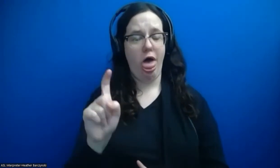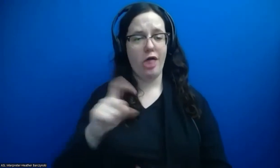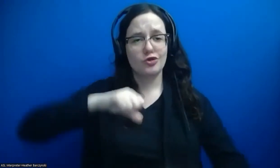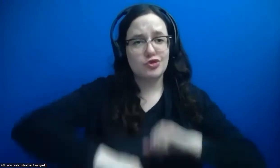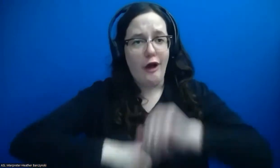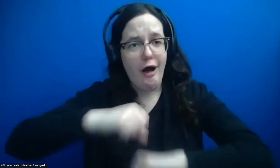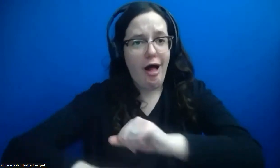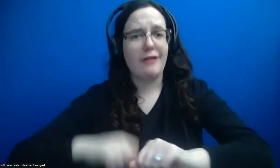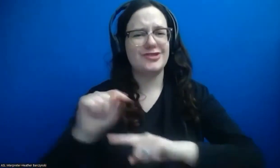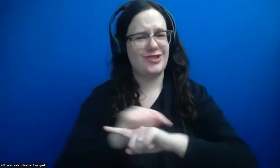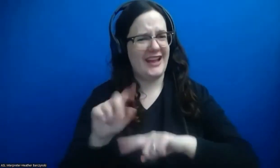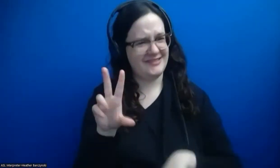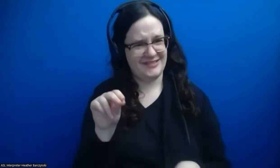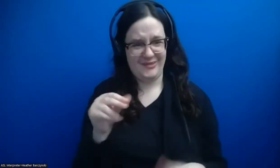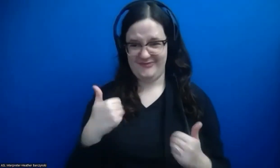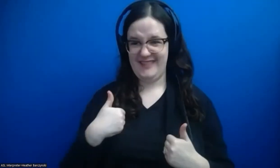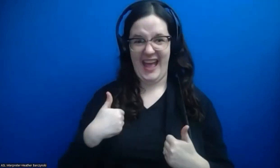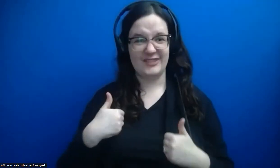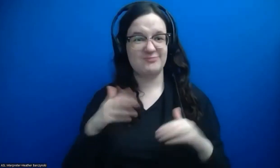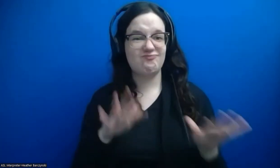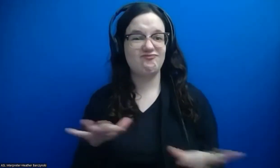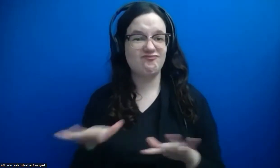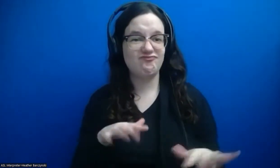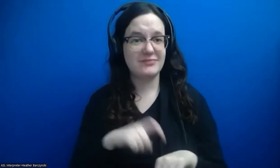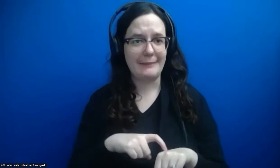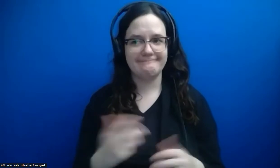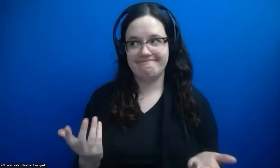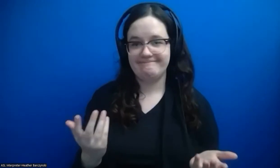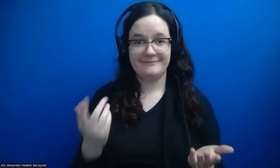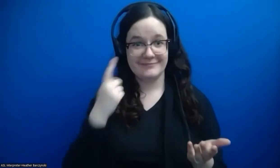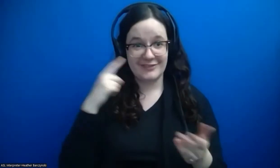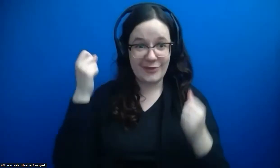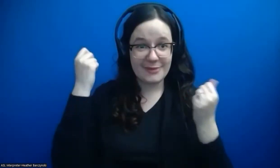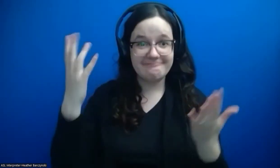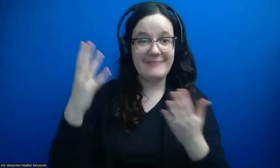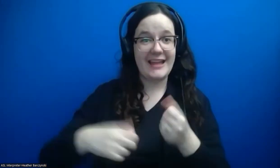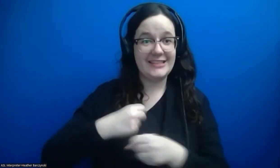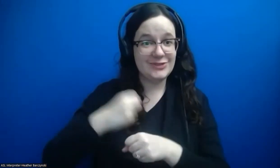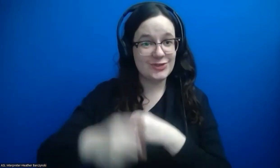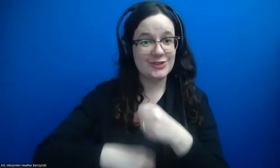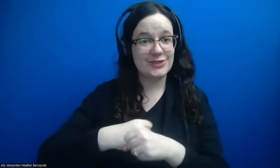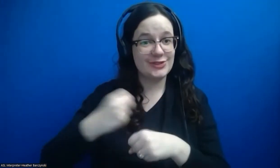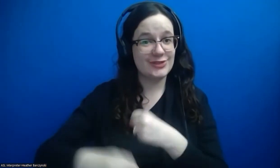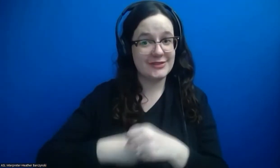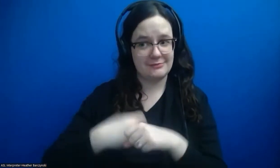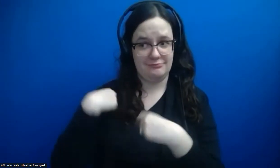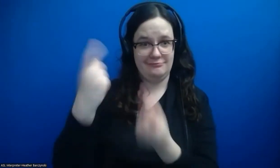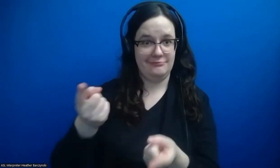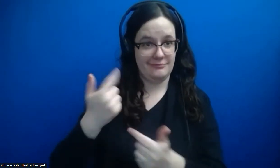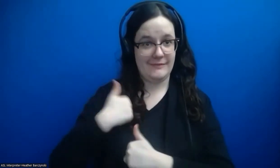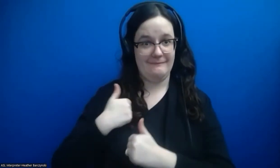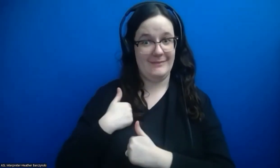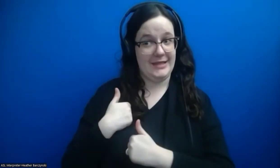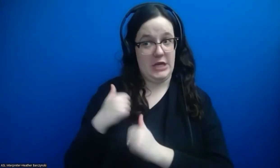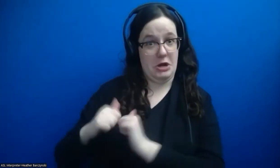like that. So during those downtimes, for years and years and years, basically since the military has been around, gambling has been part